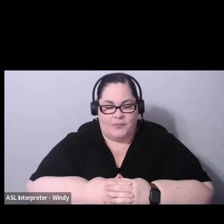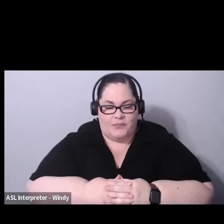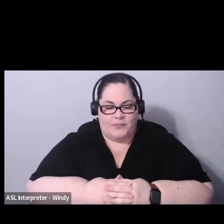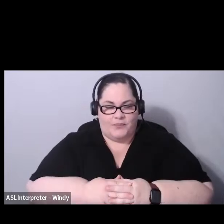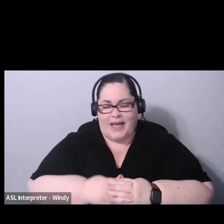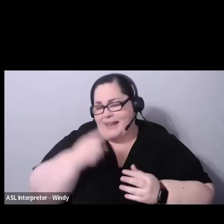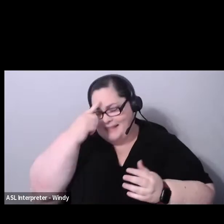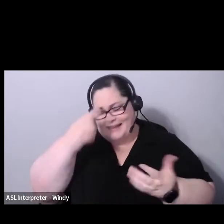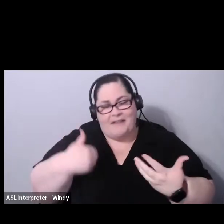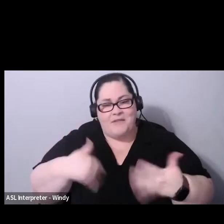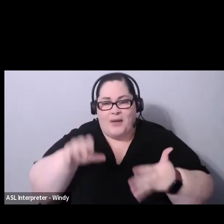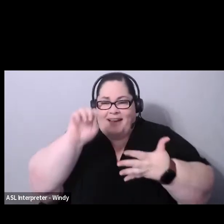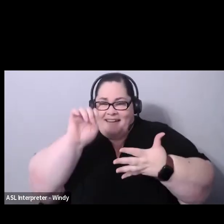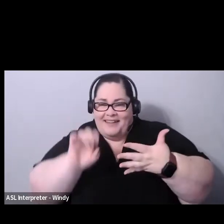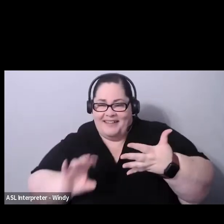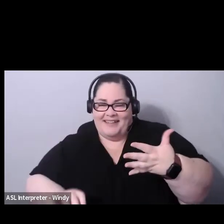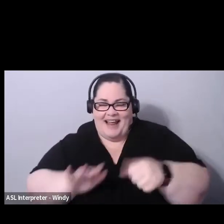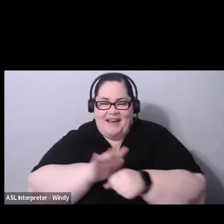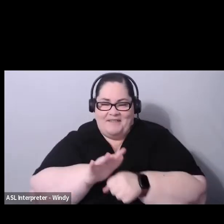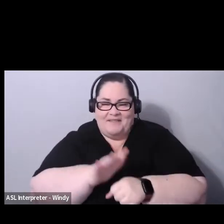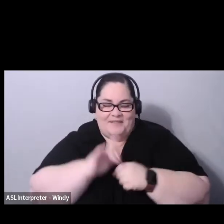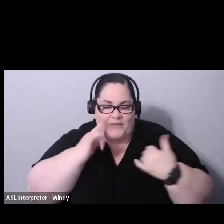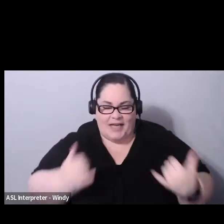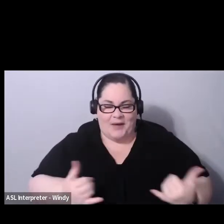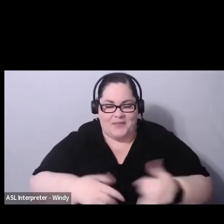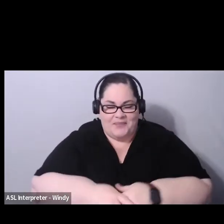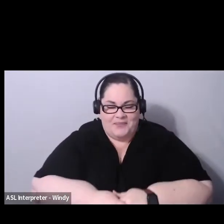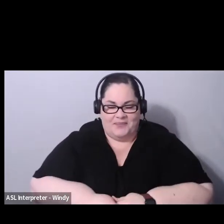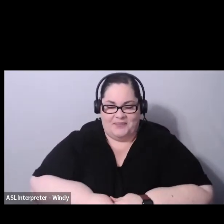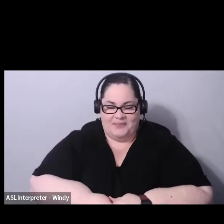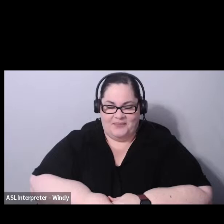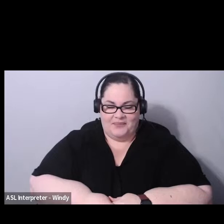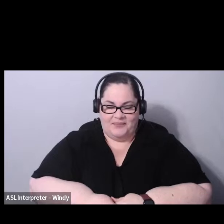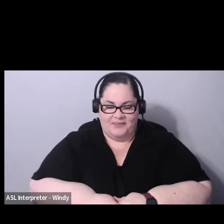I've covered enough for now.